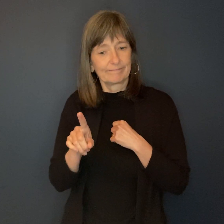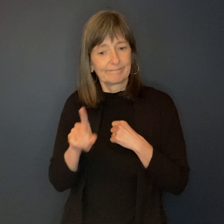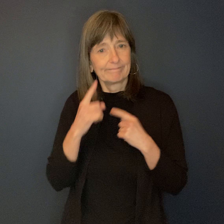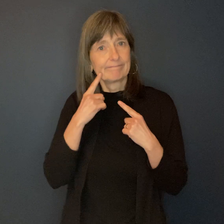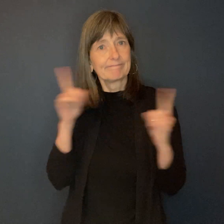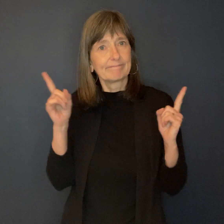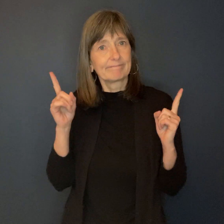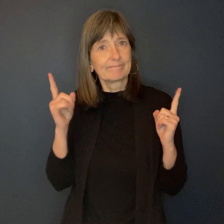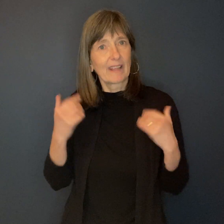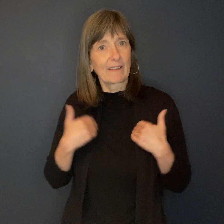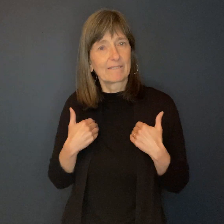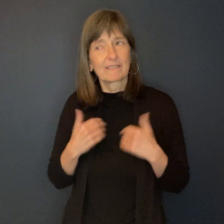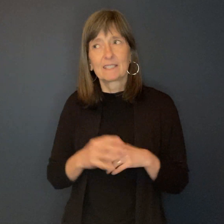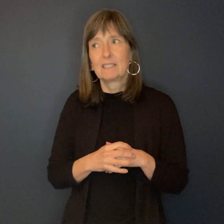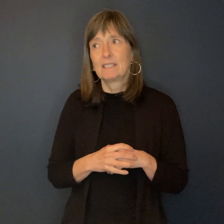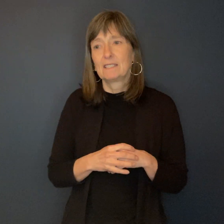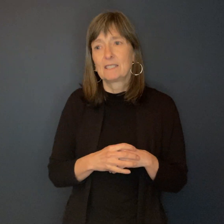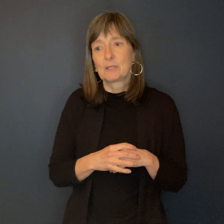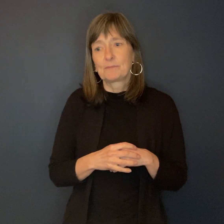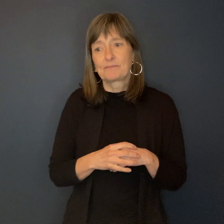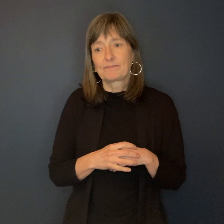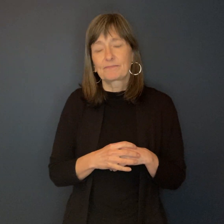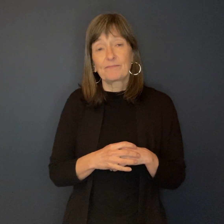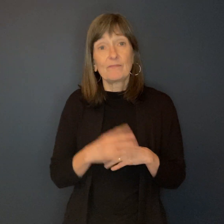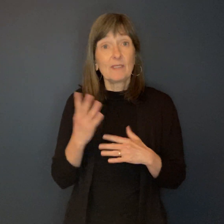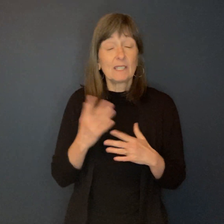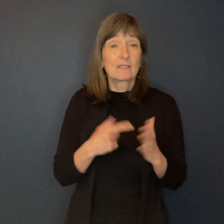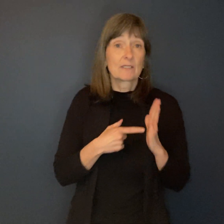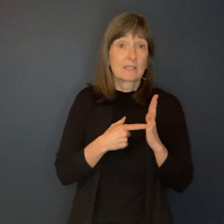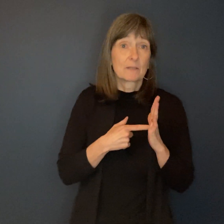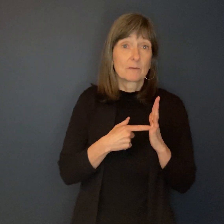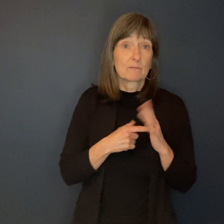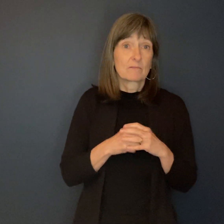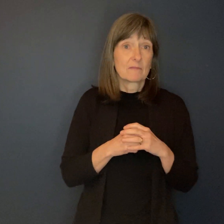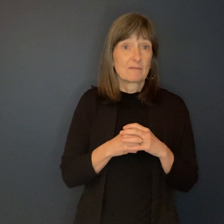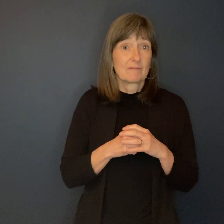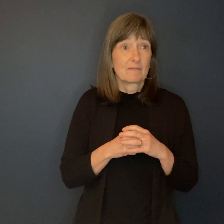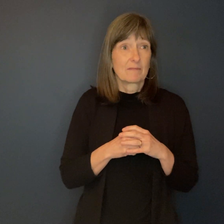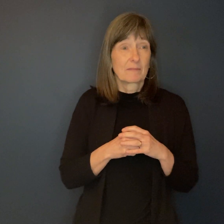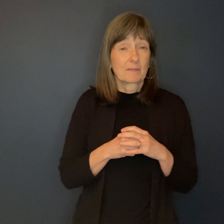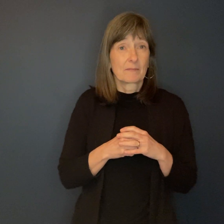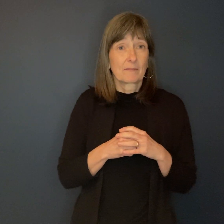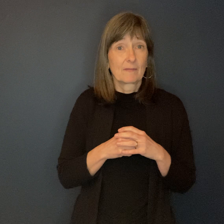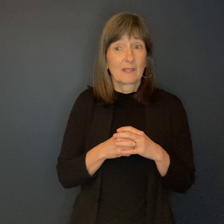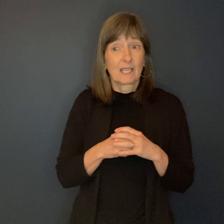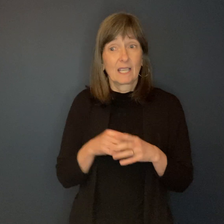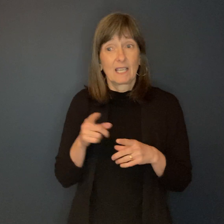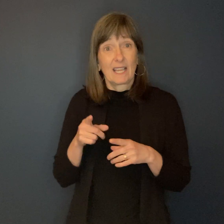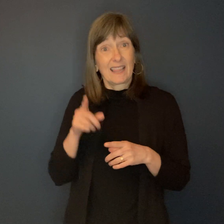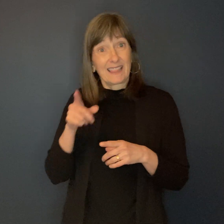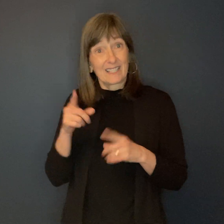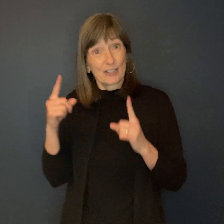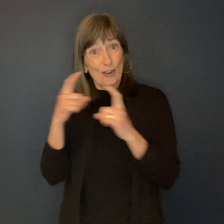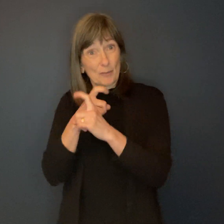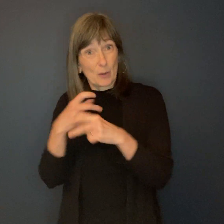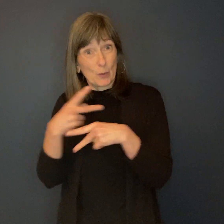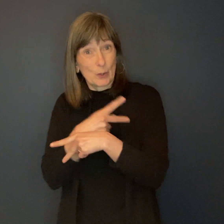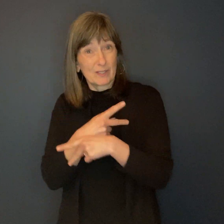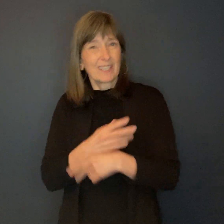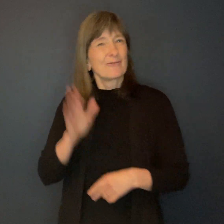it is even more complicated, as an example, than it was to have women become people under